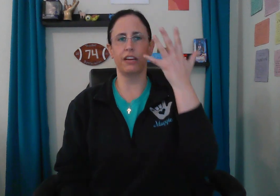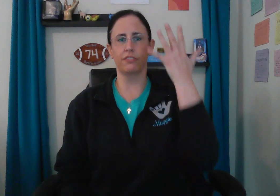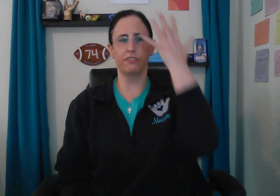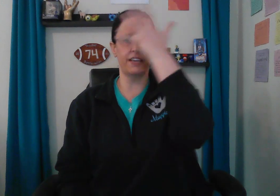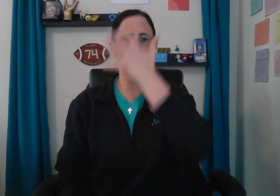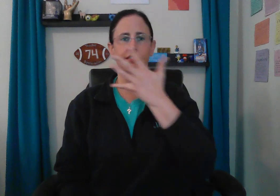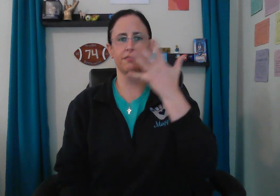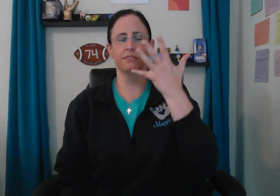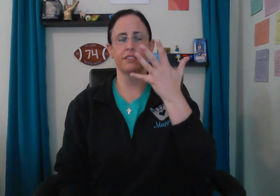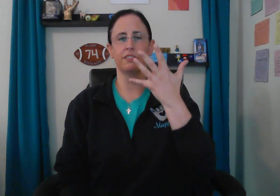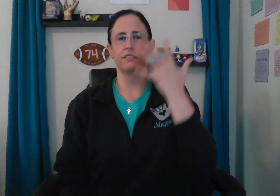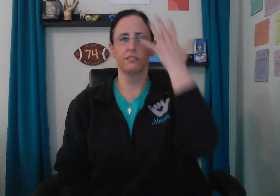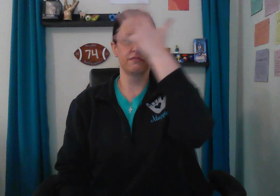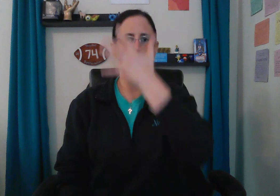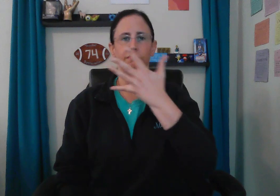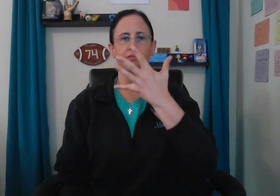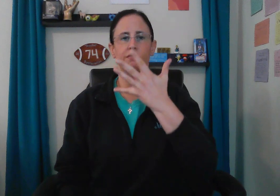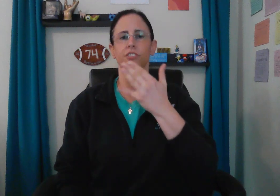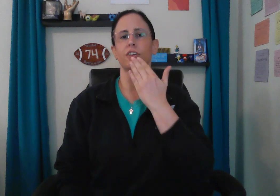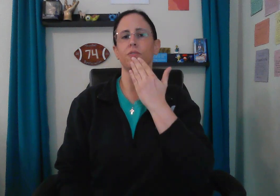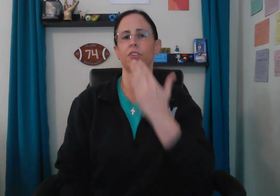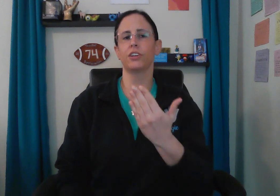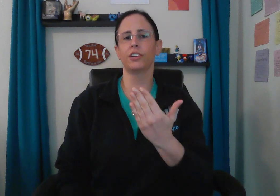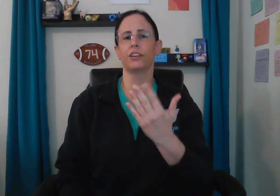around the face. So good.